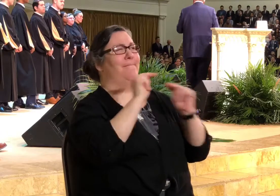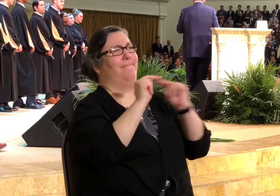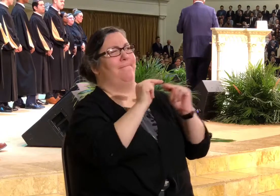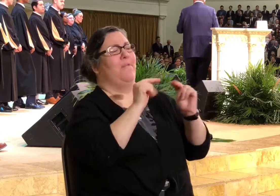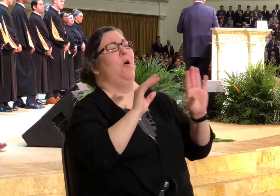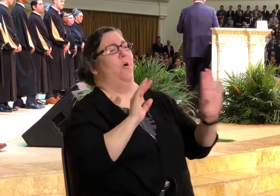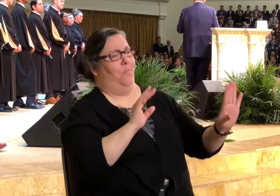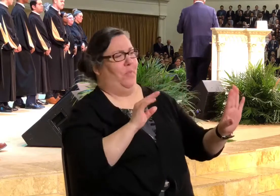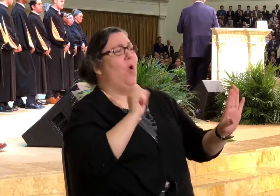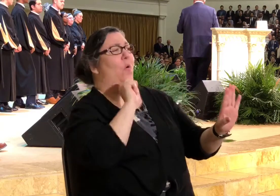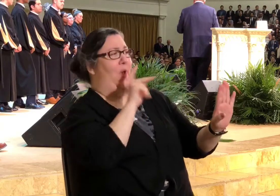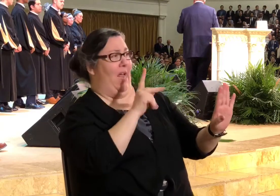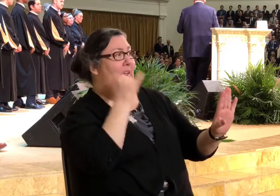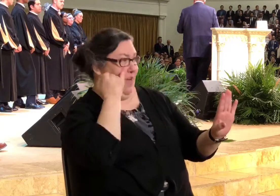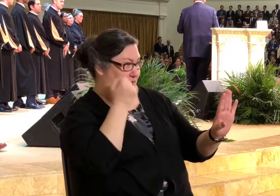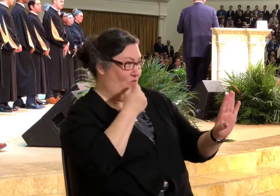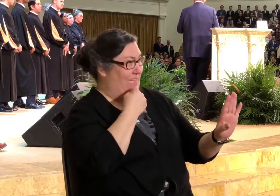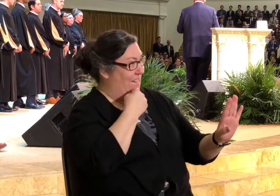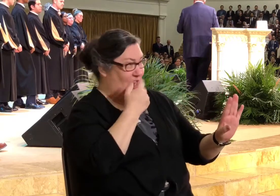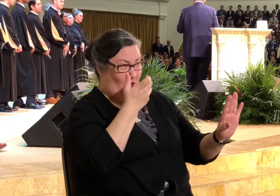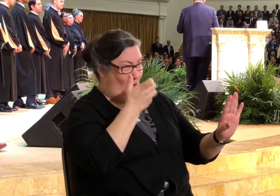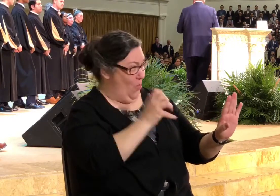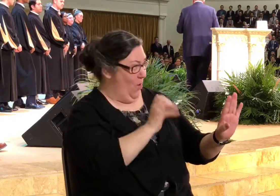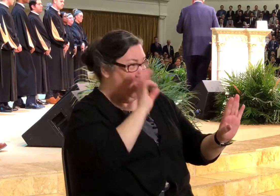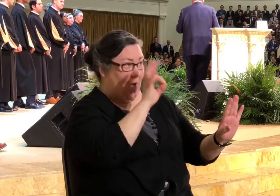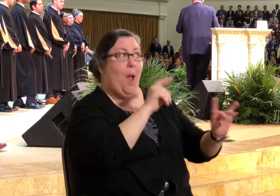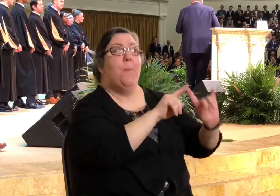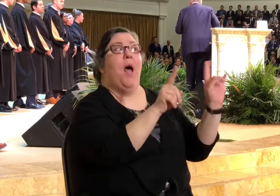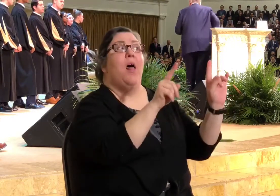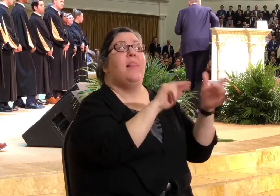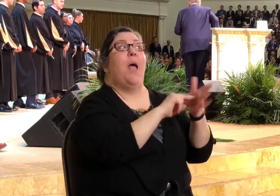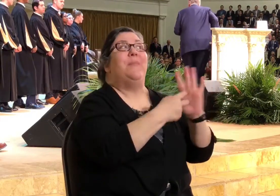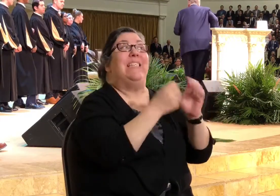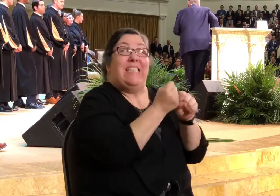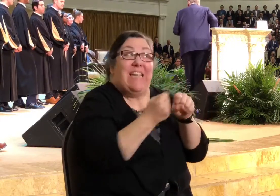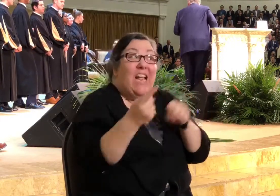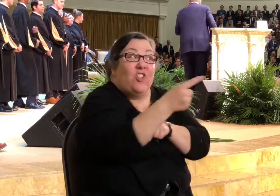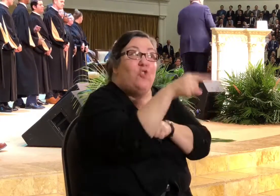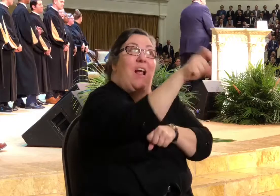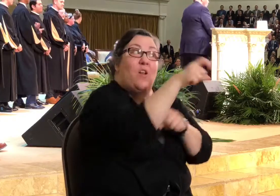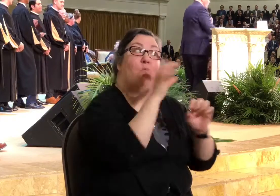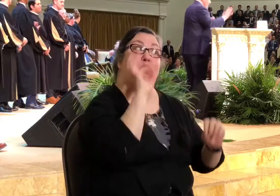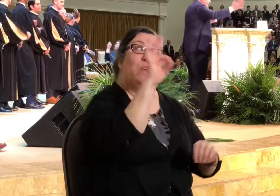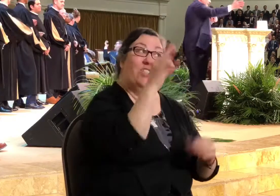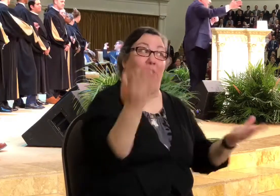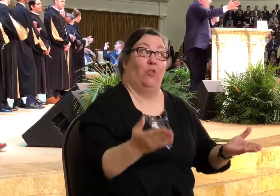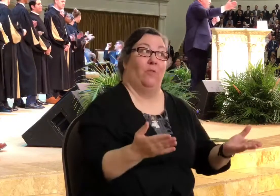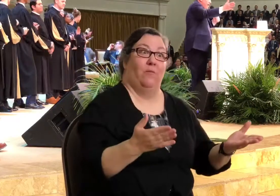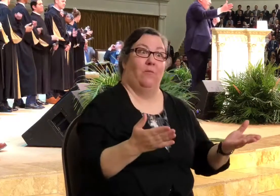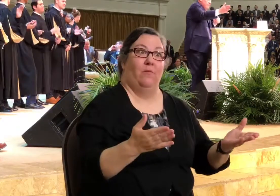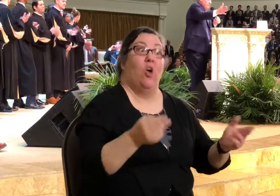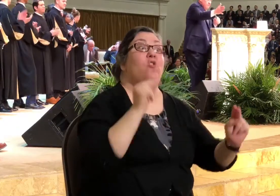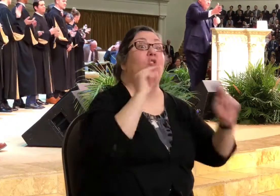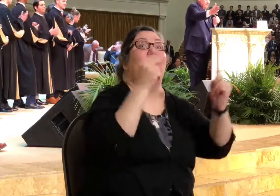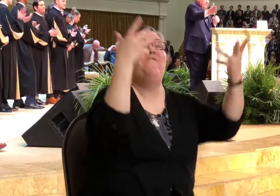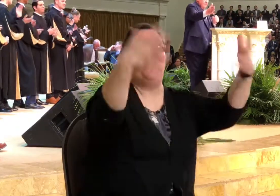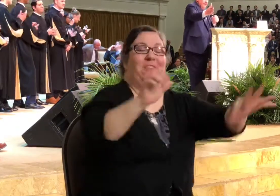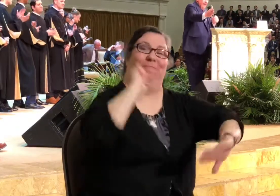well, I guess, okay, if that's what you say, but you got to preach next year. And so we got that